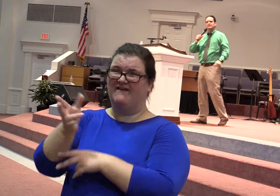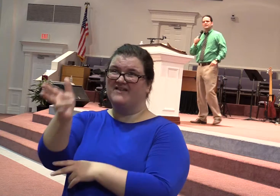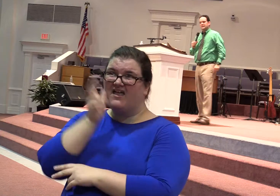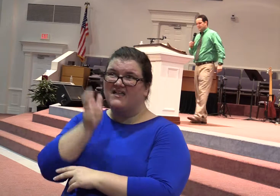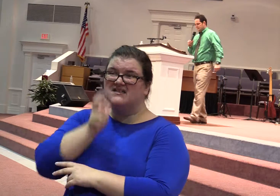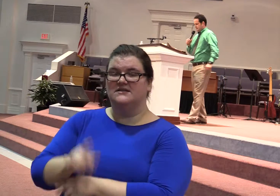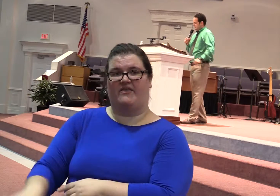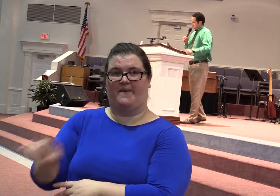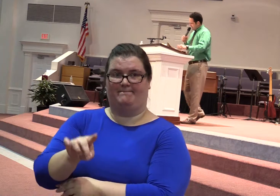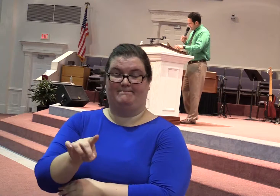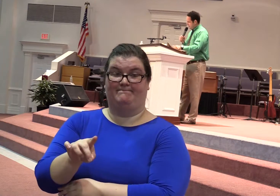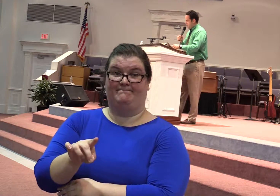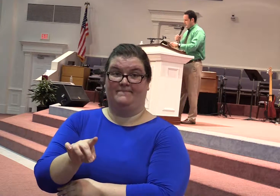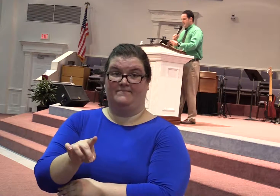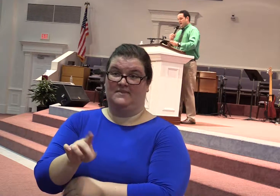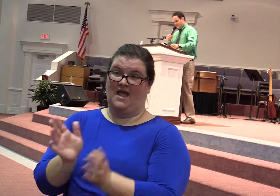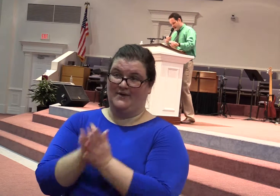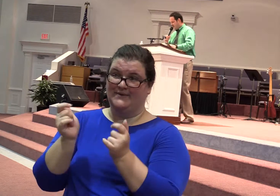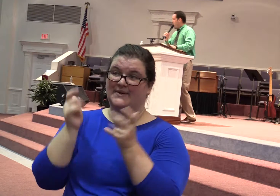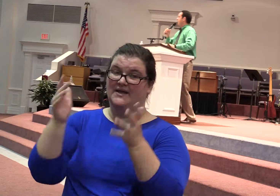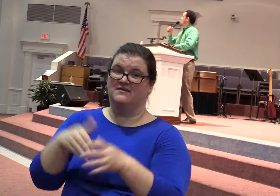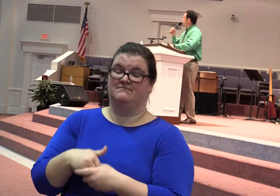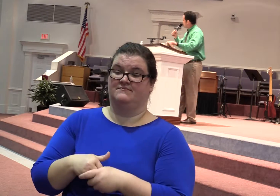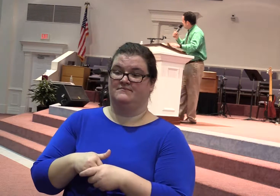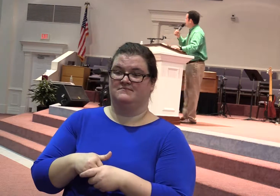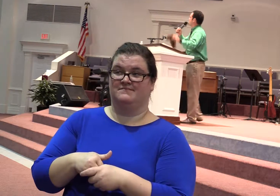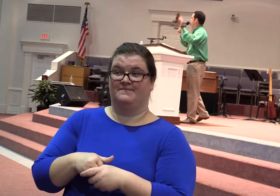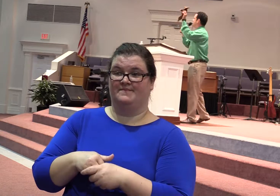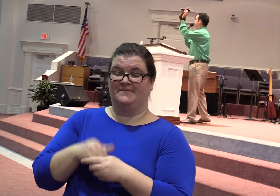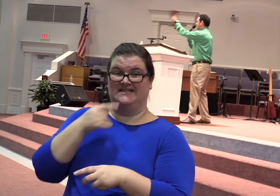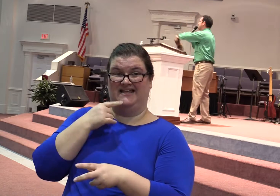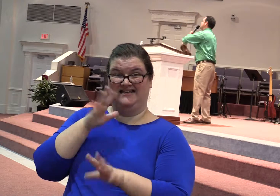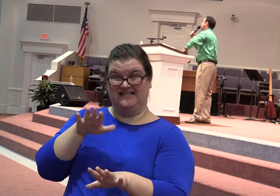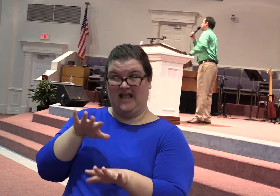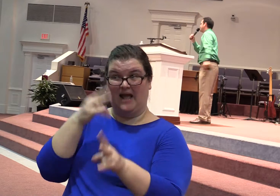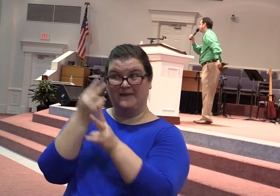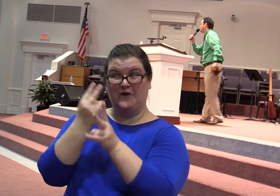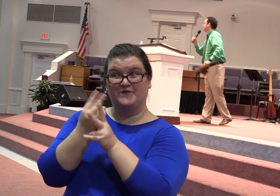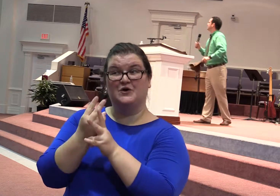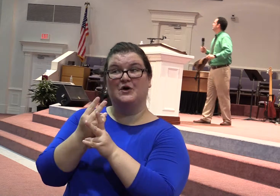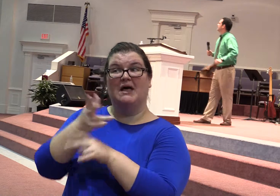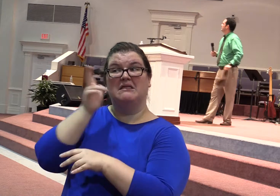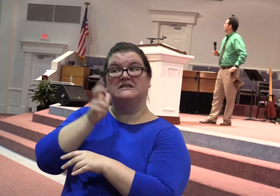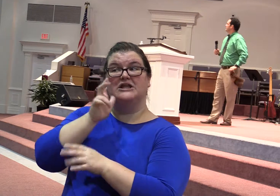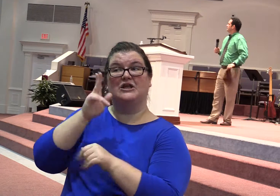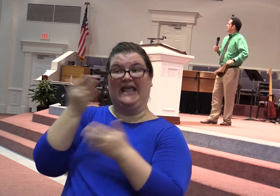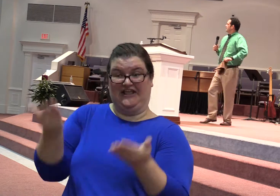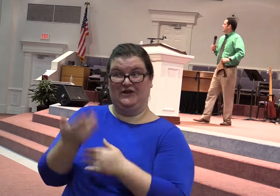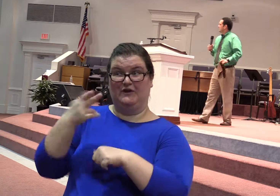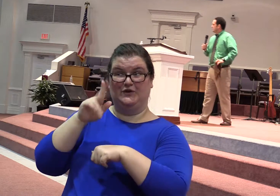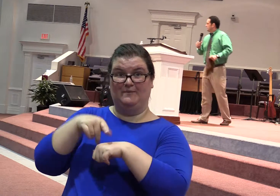That's right. Hallelujah. As a matter of fact, I'm very careful of listening to some in UPC too.